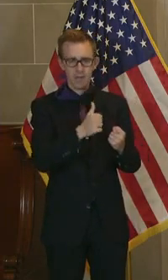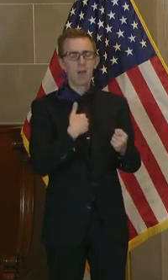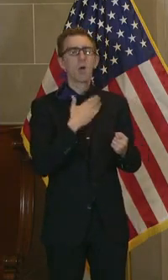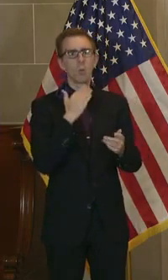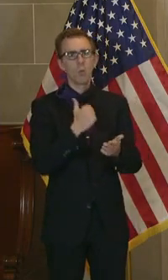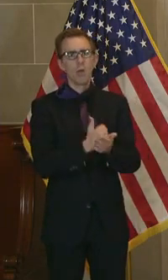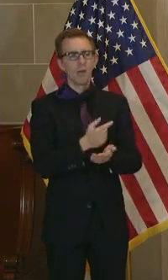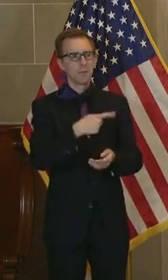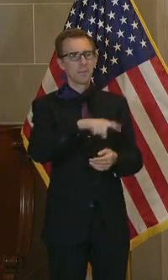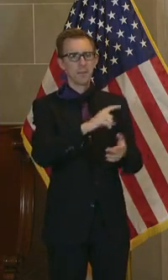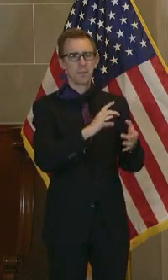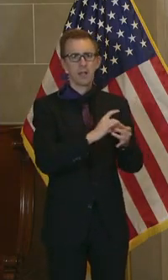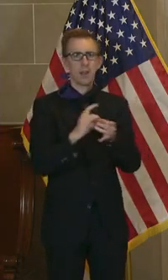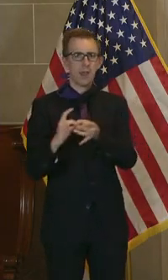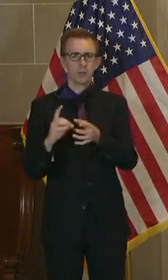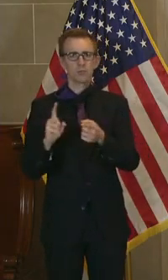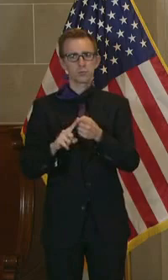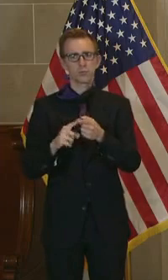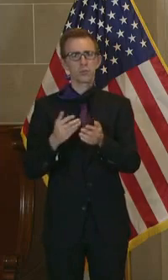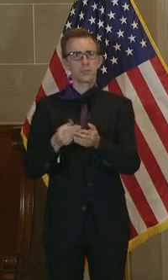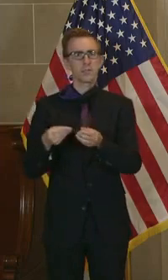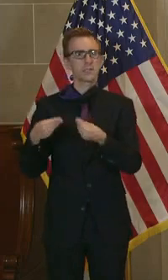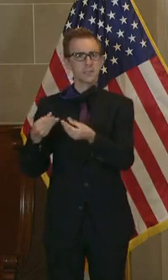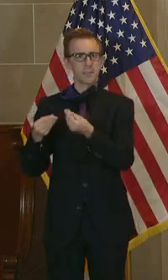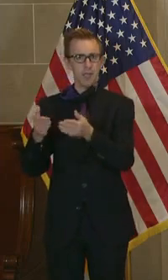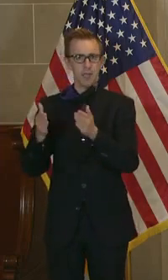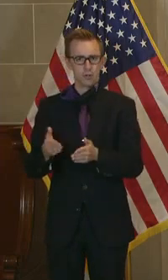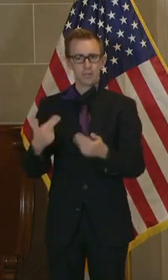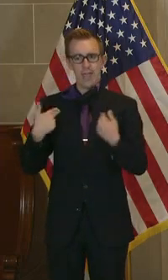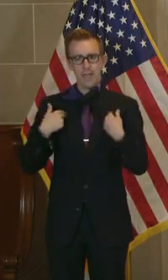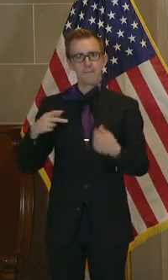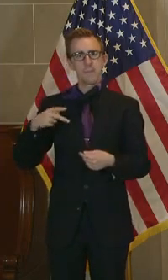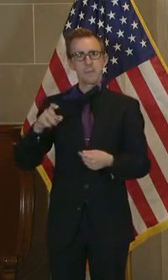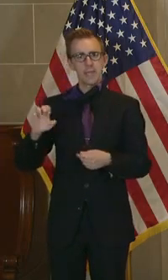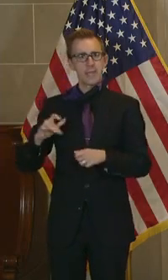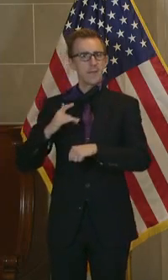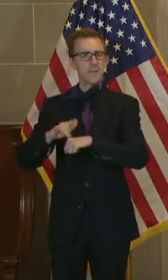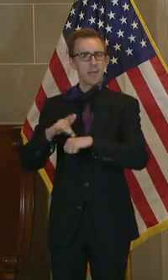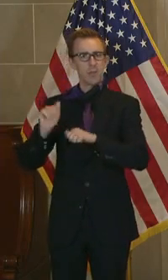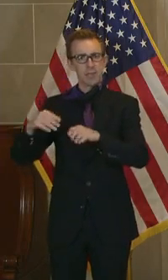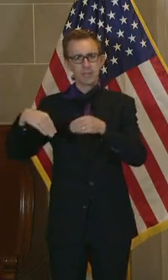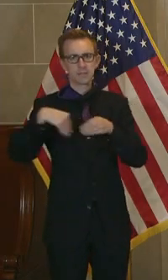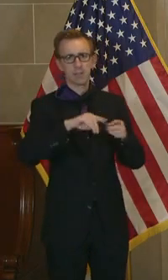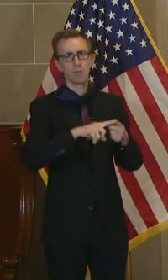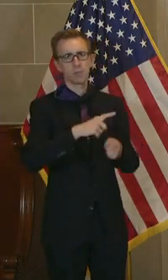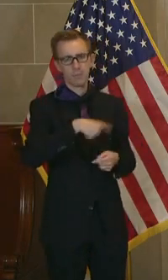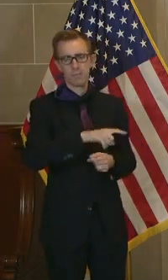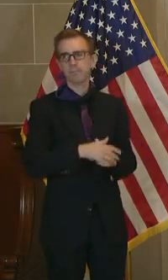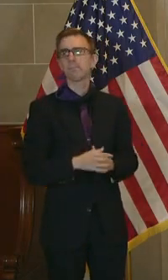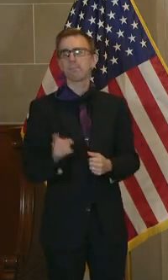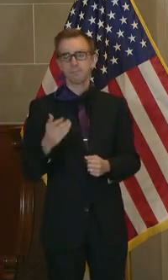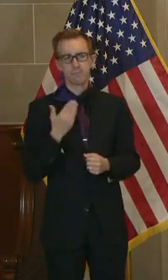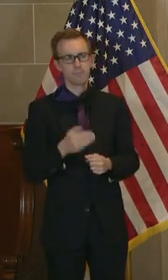them connect them to suppliers who have that PPE available to sell to them. Thank you.